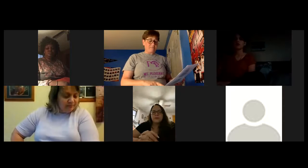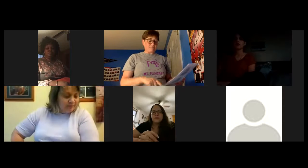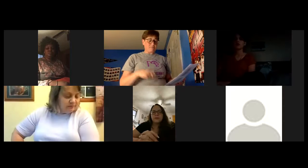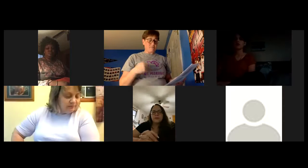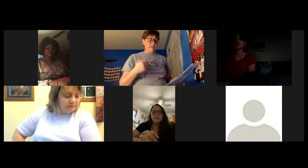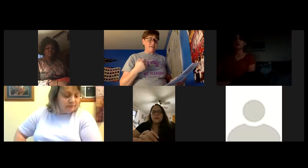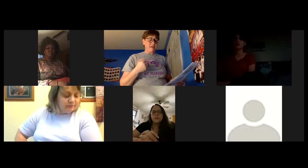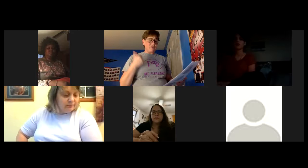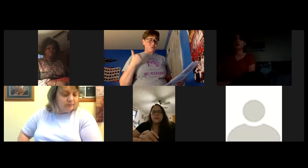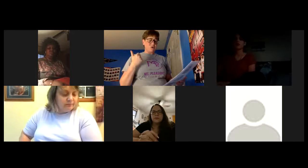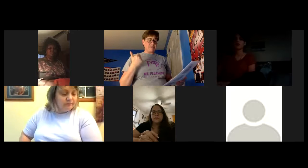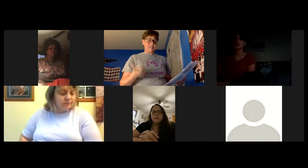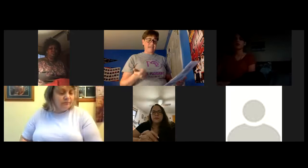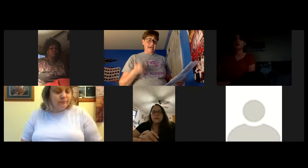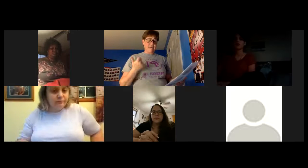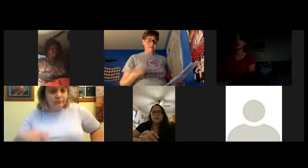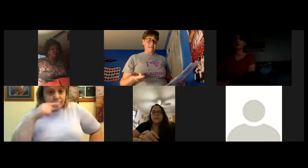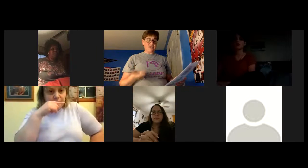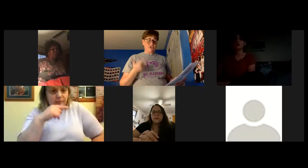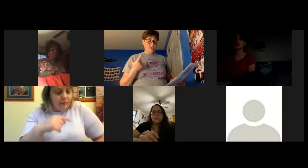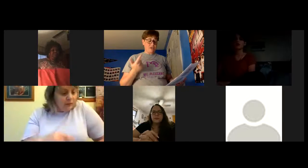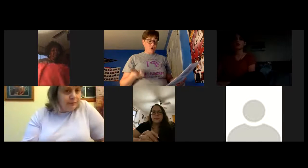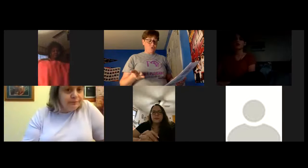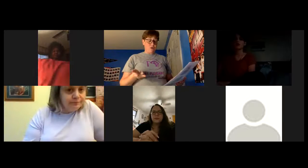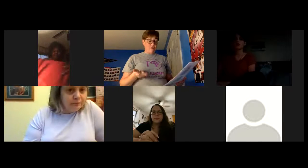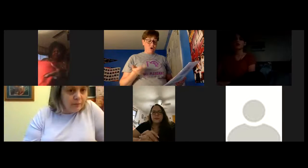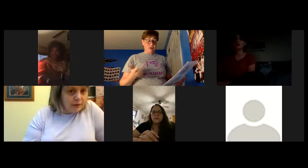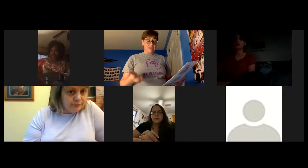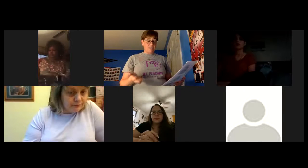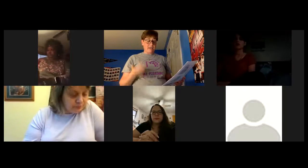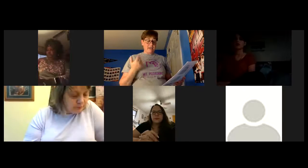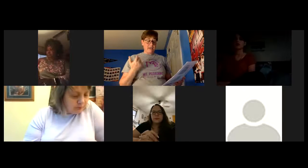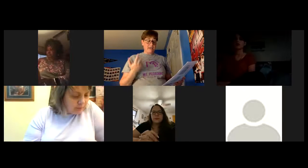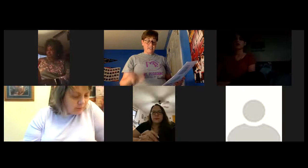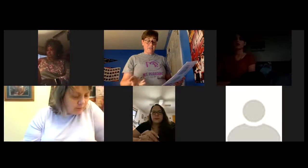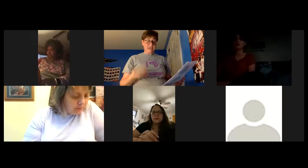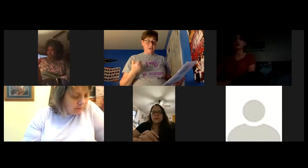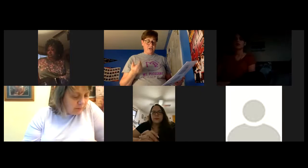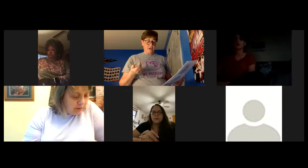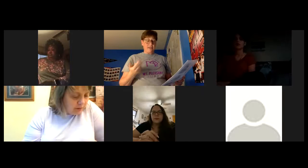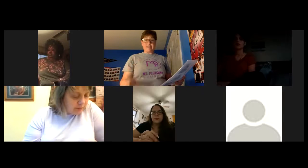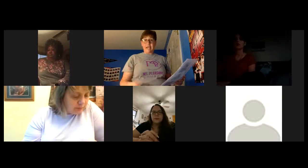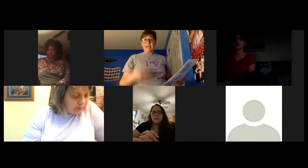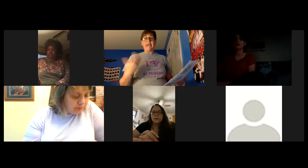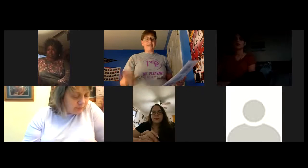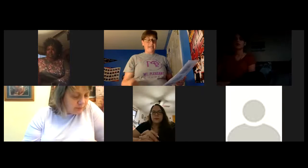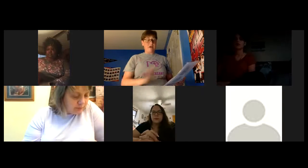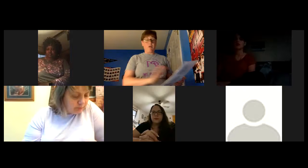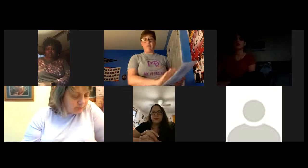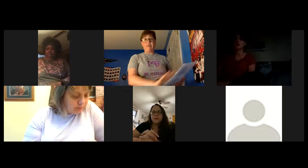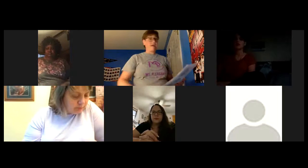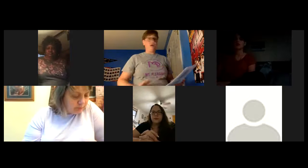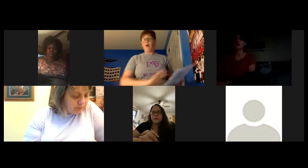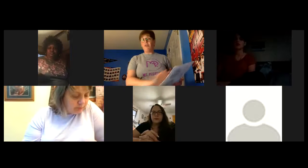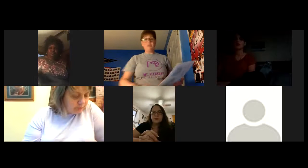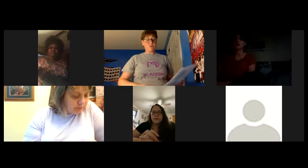book, they've got the words say, mention, remark, speak, speech, state, and tell.